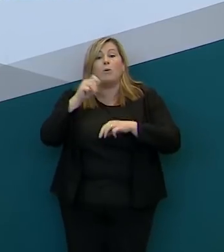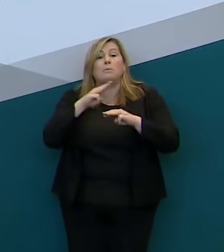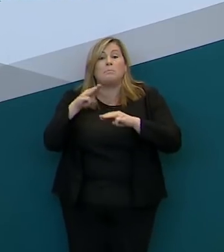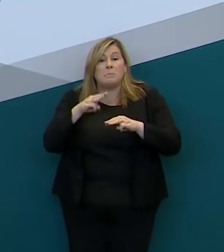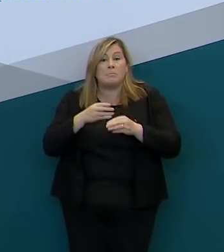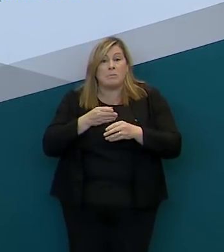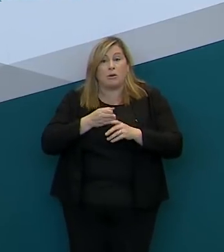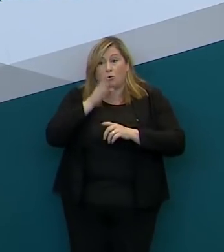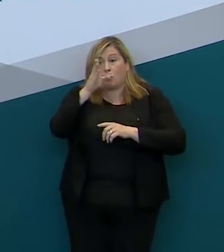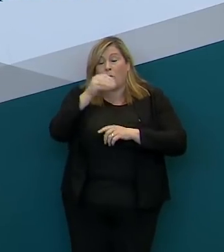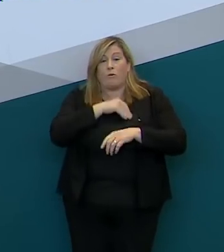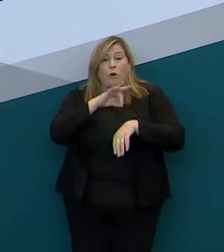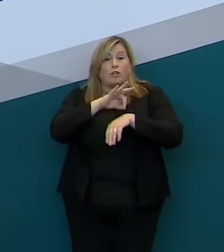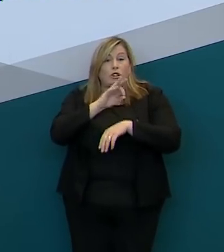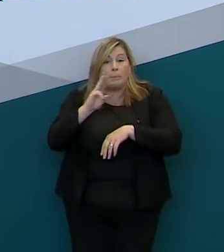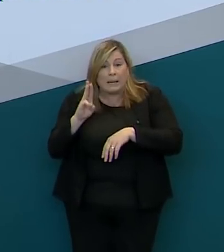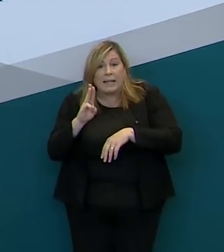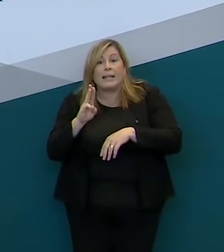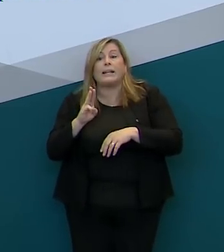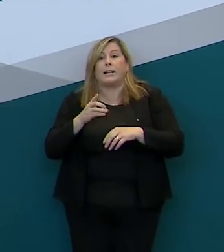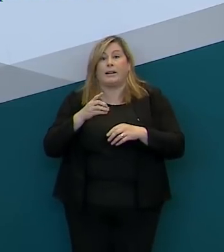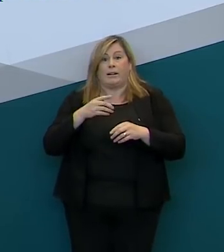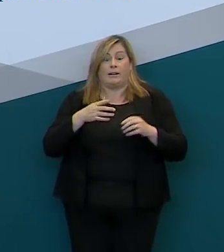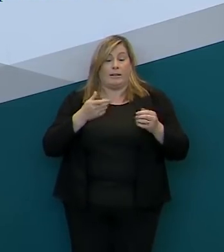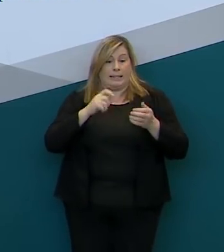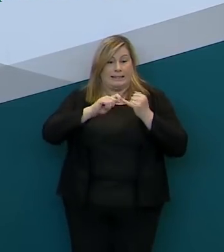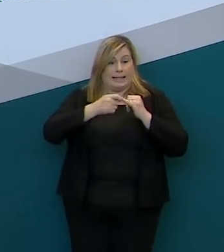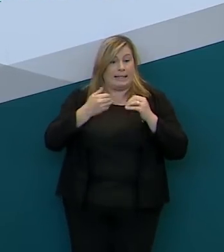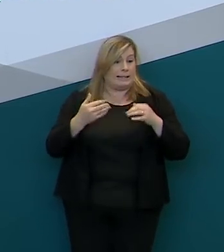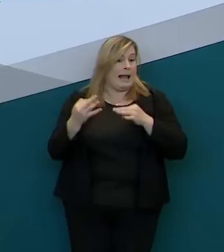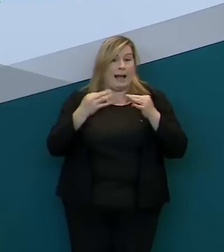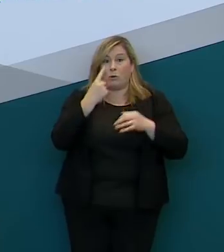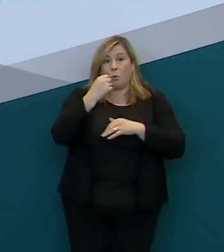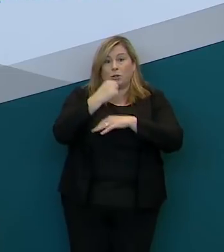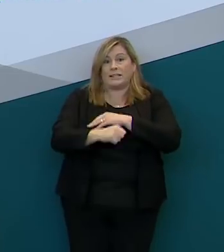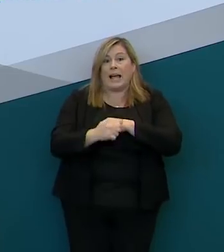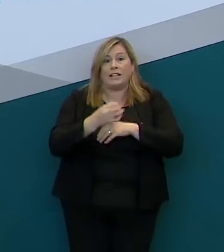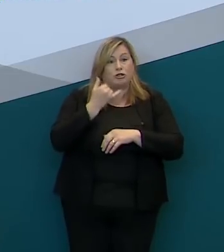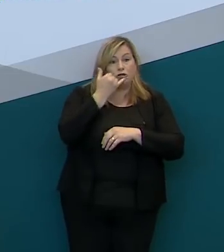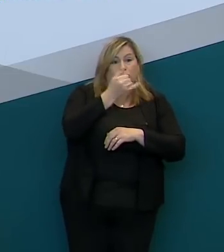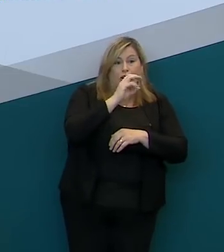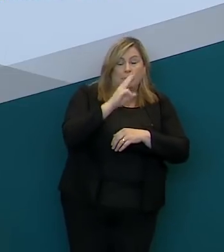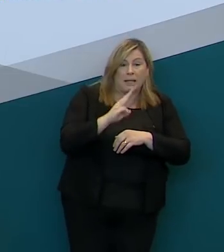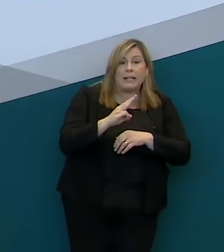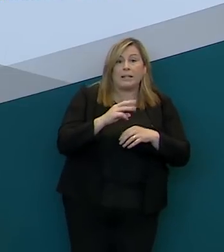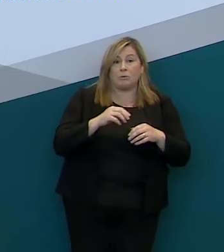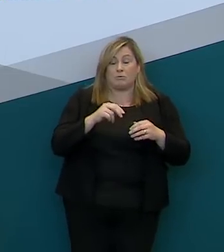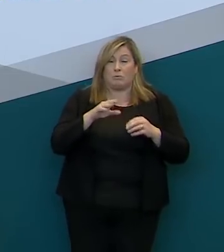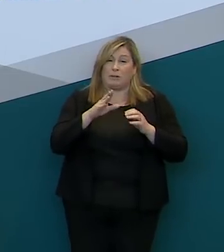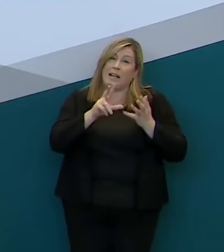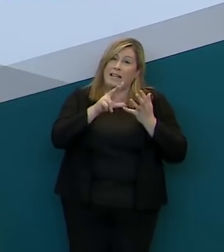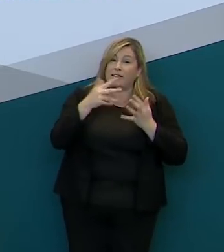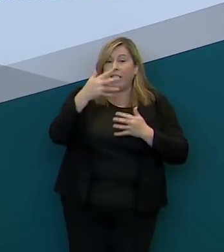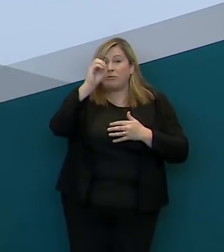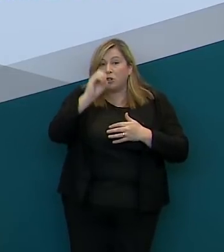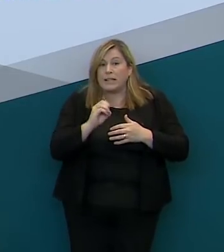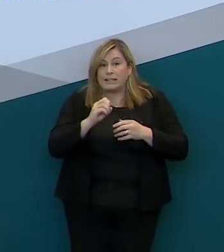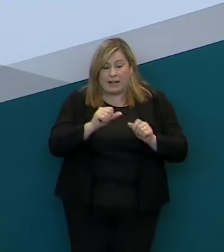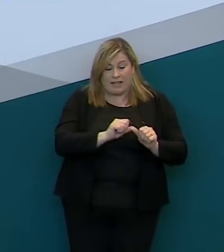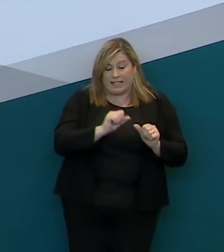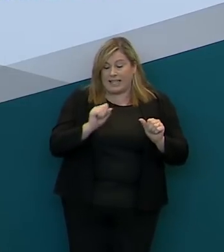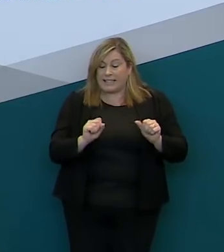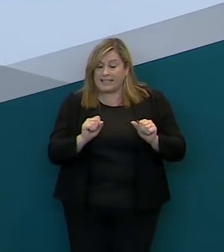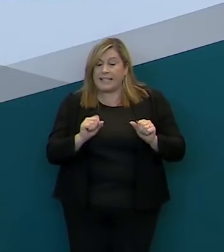testing after they present are done within 1 day, and then 1 to 1.5 days, but 85%. and then the next stage